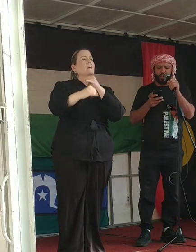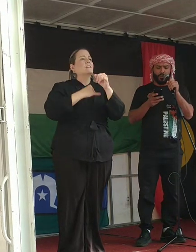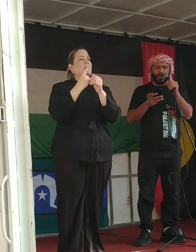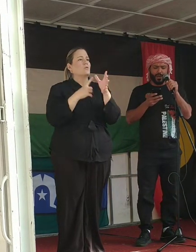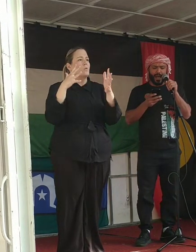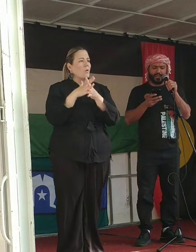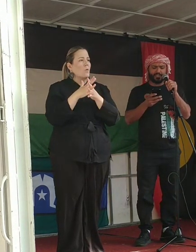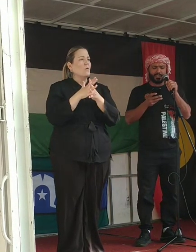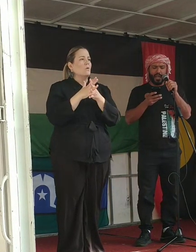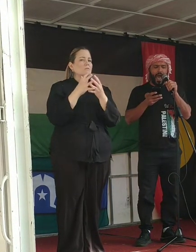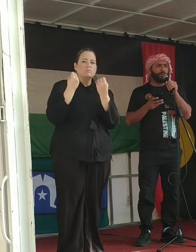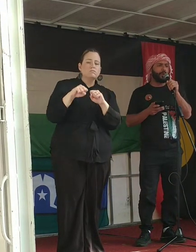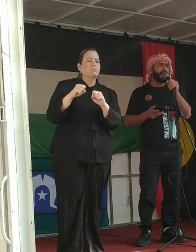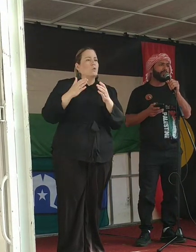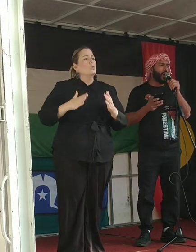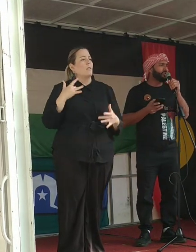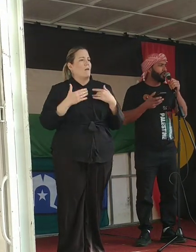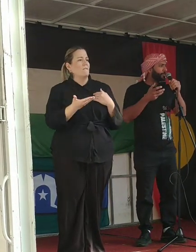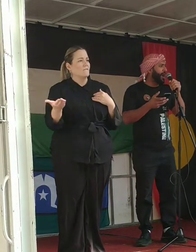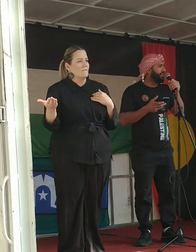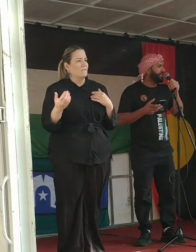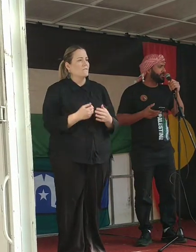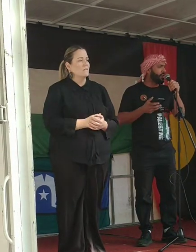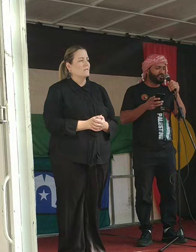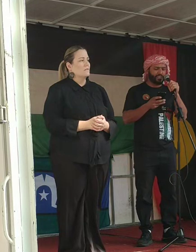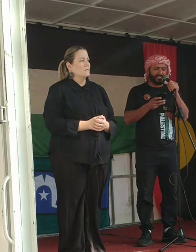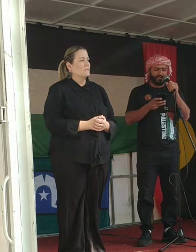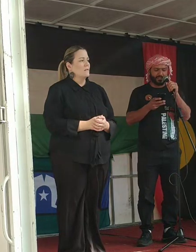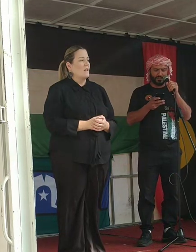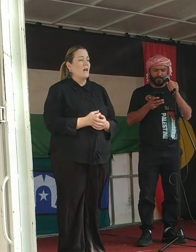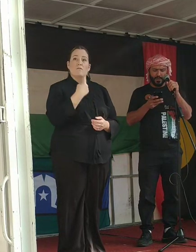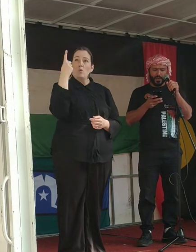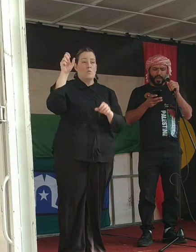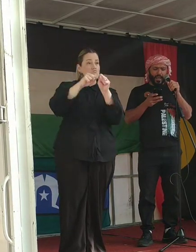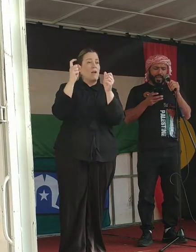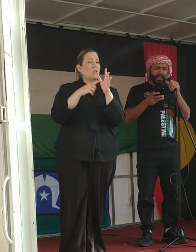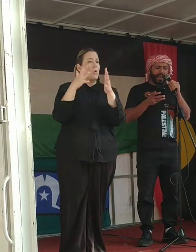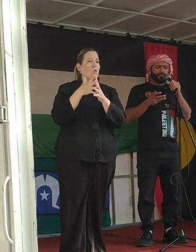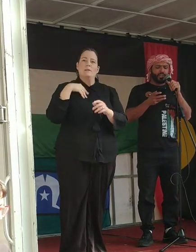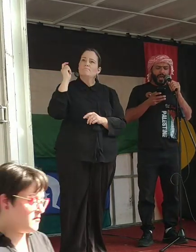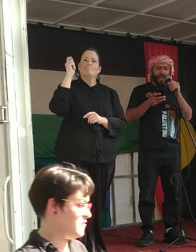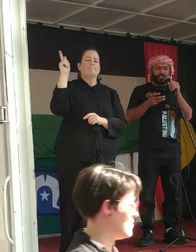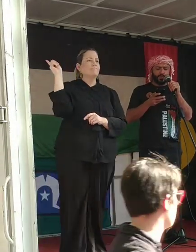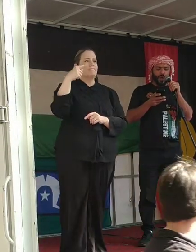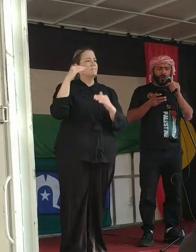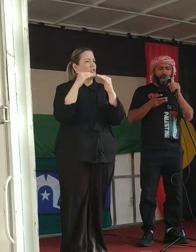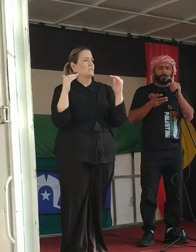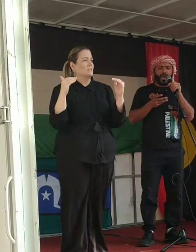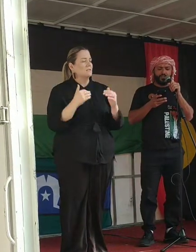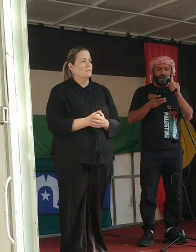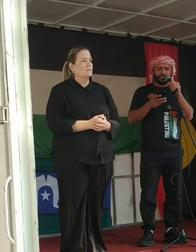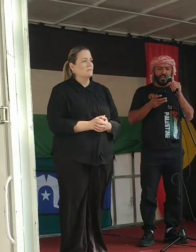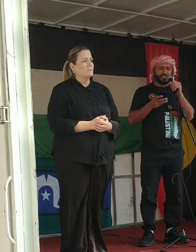defend human rights and bring those who break these laws to justice. It can come to an end when we